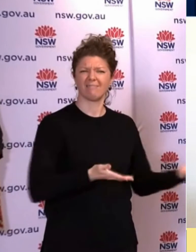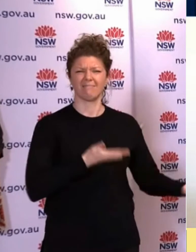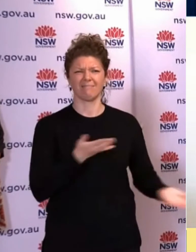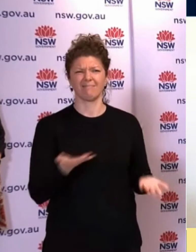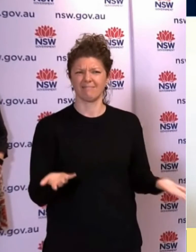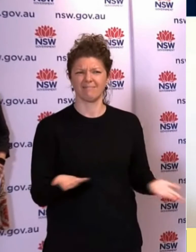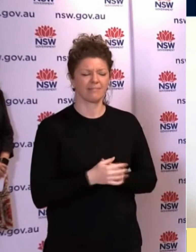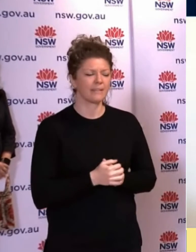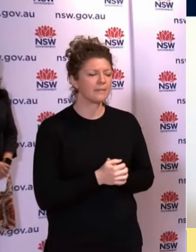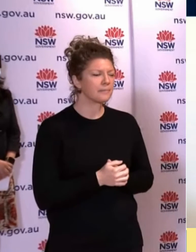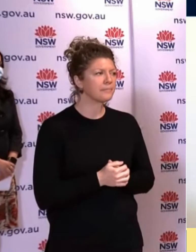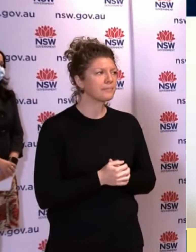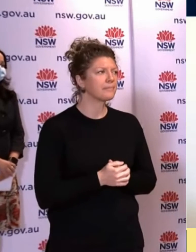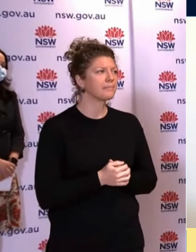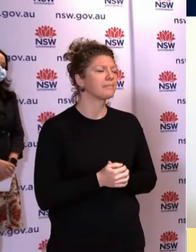LGAs, particularly